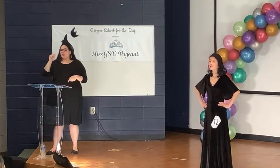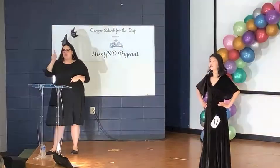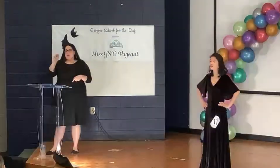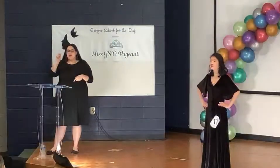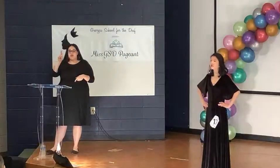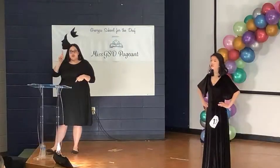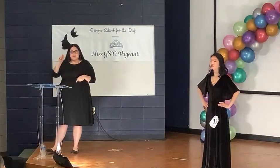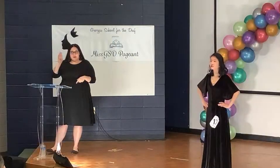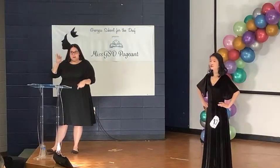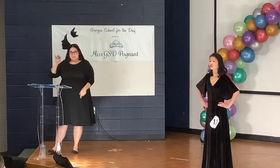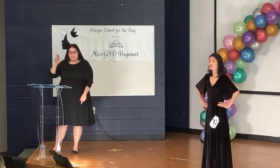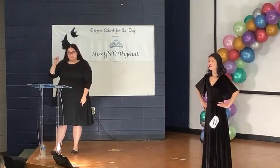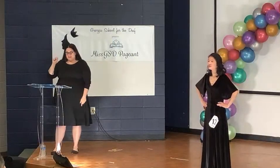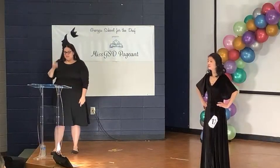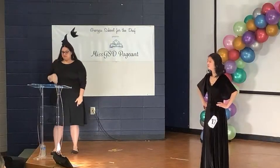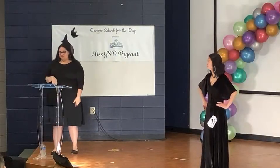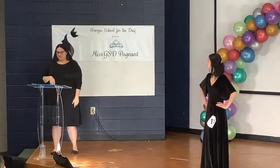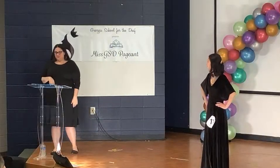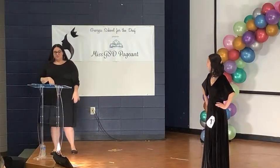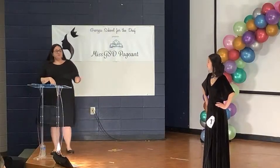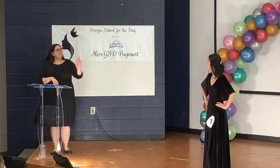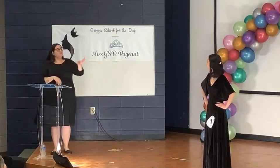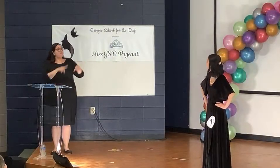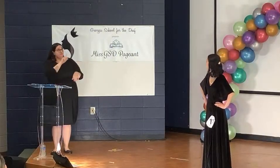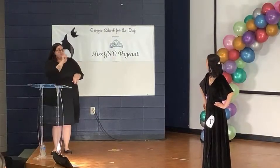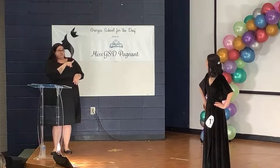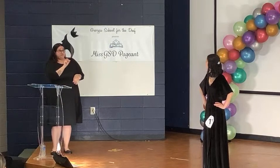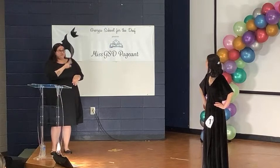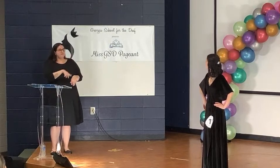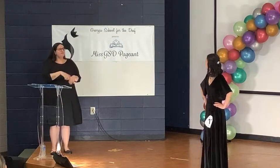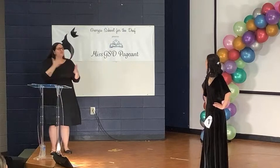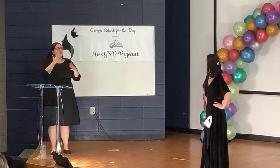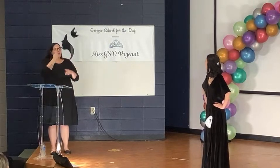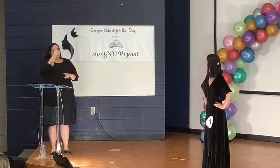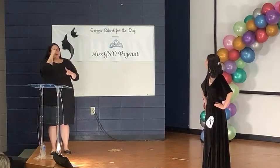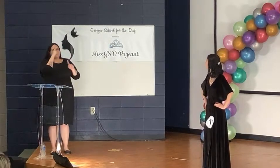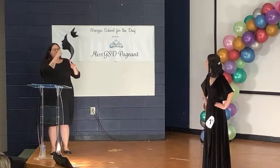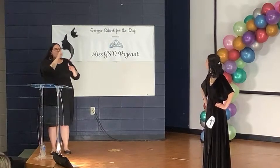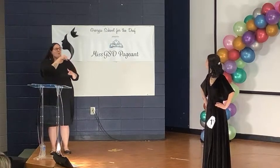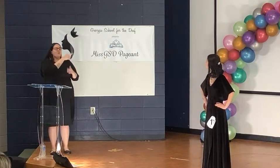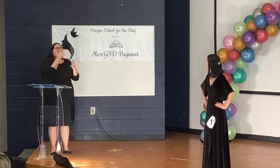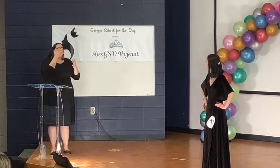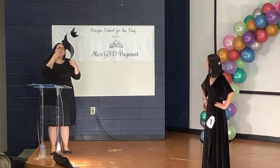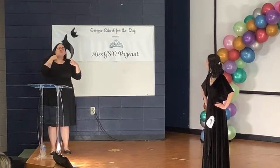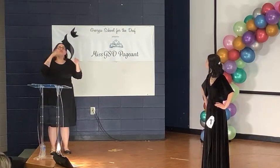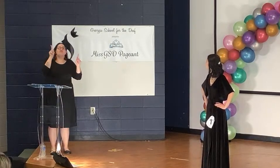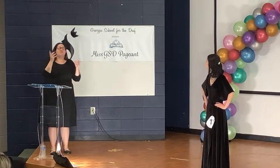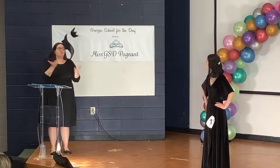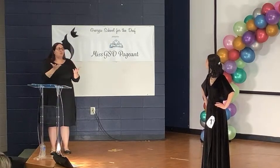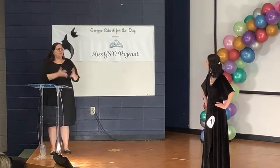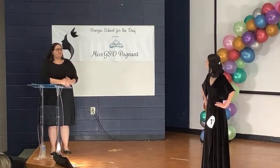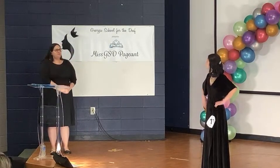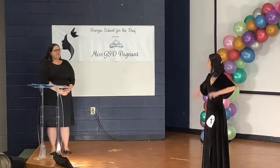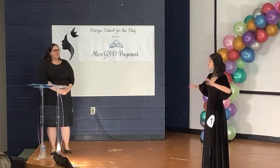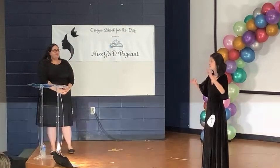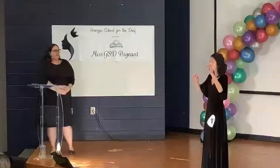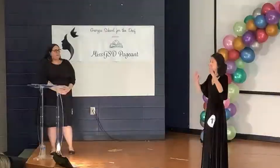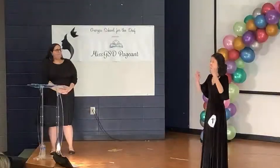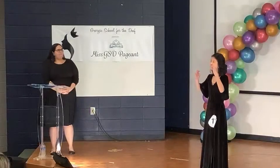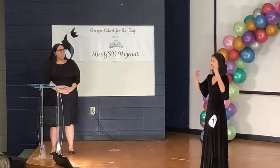last 2 years. She lives with her family in Warner Robins, Georgia. Natalie, I'd like to know, what is one goal that you would